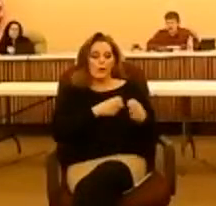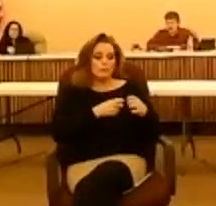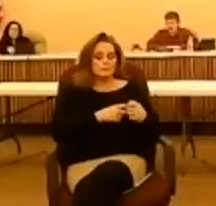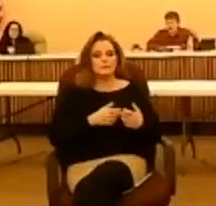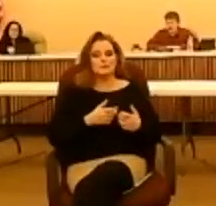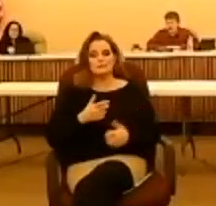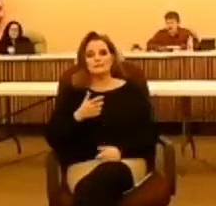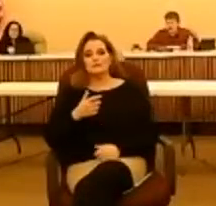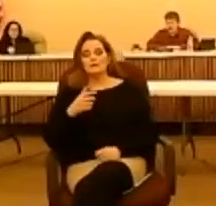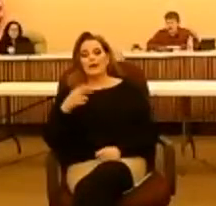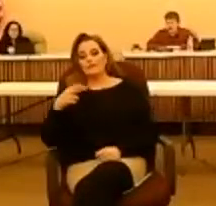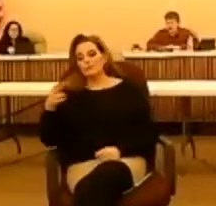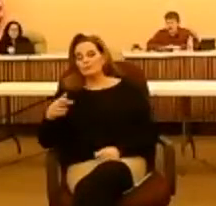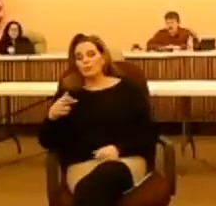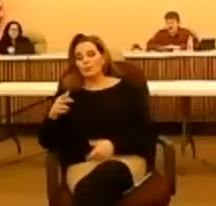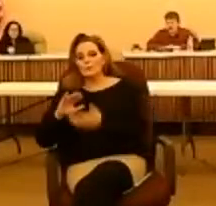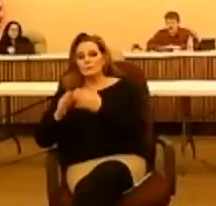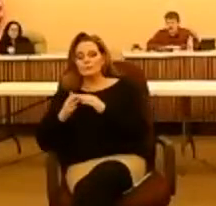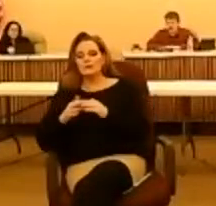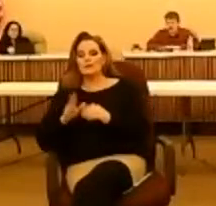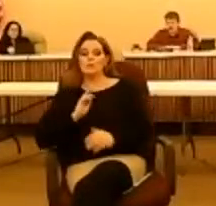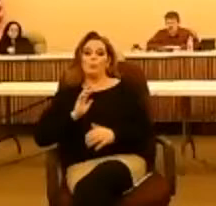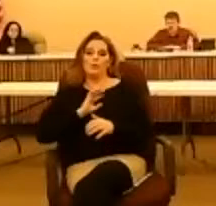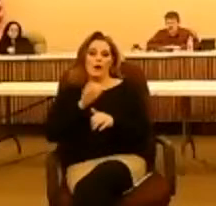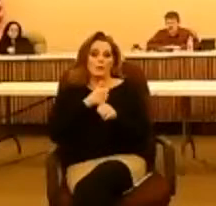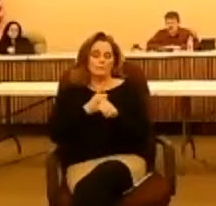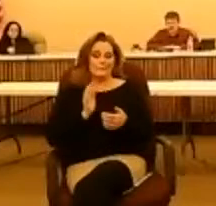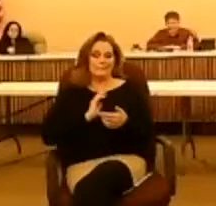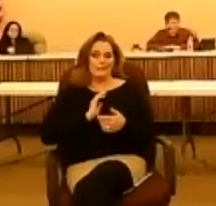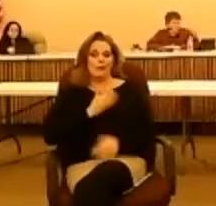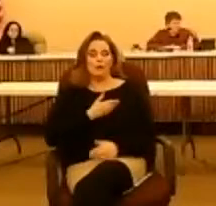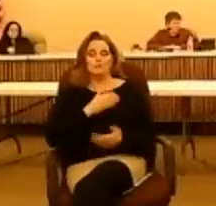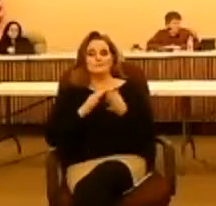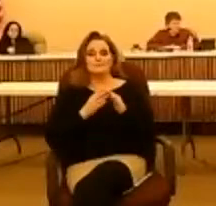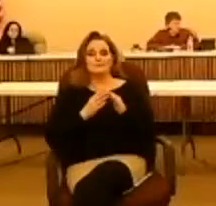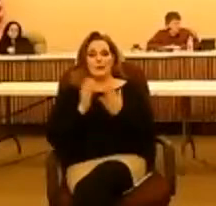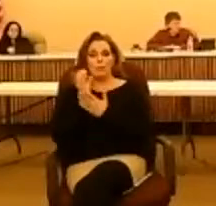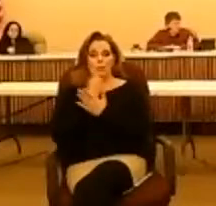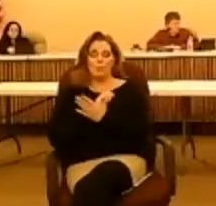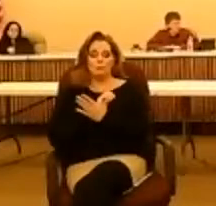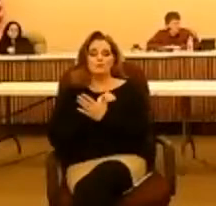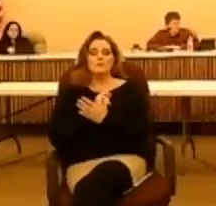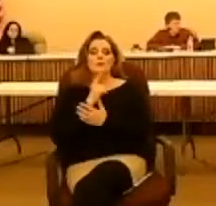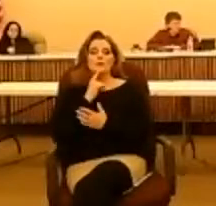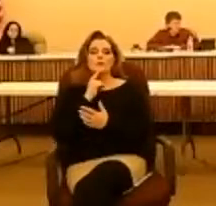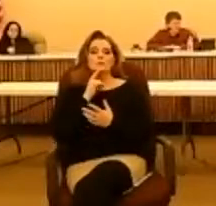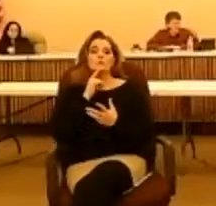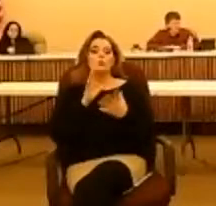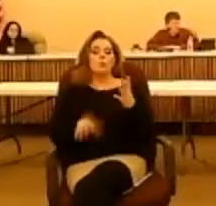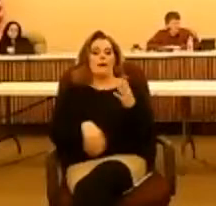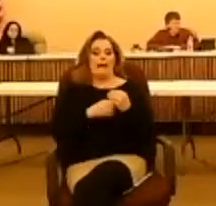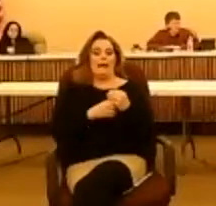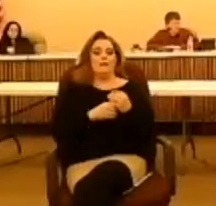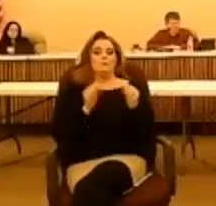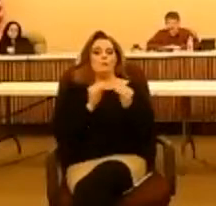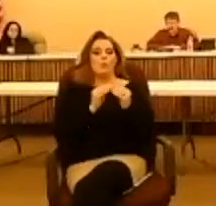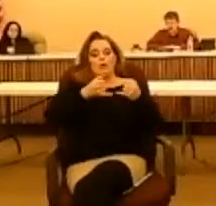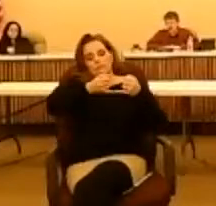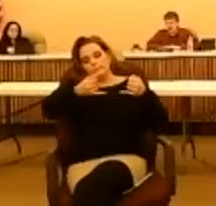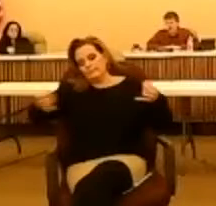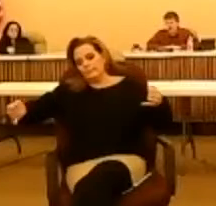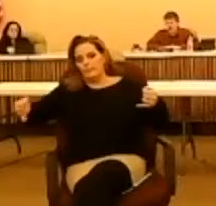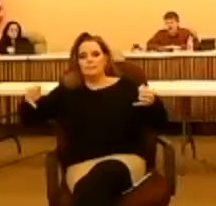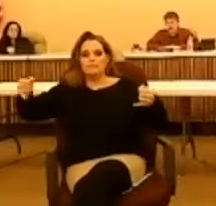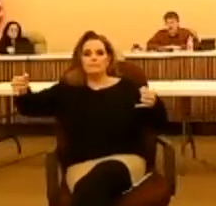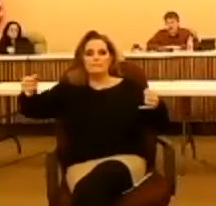well. We updated our town code to include additional buffering around historic properties.